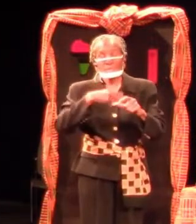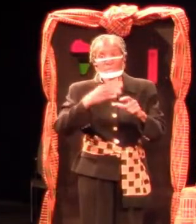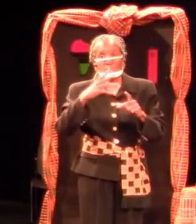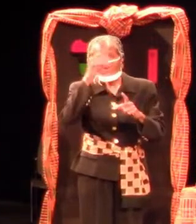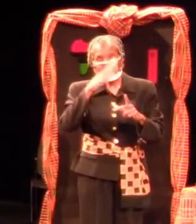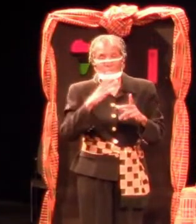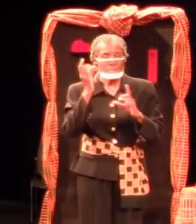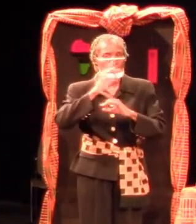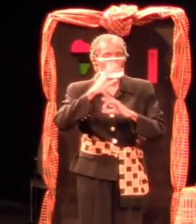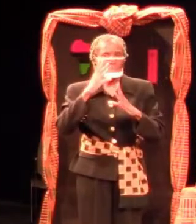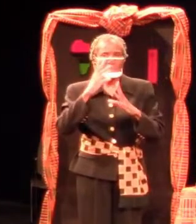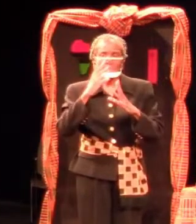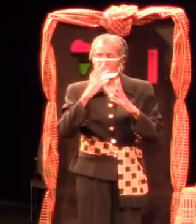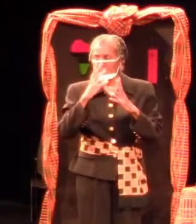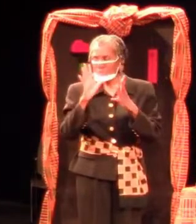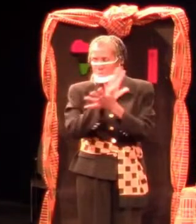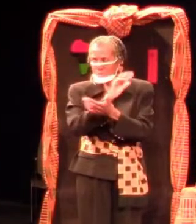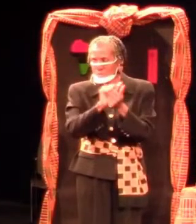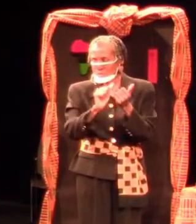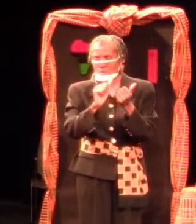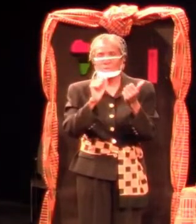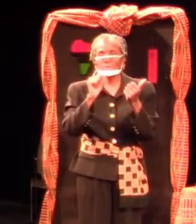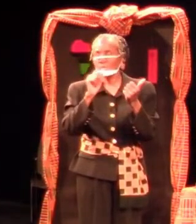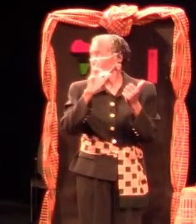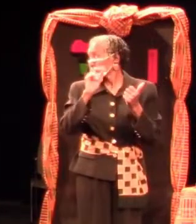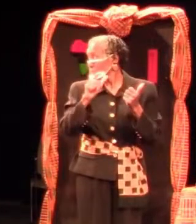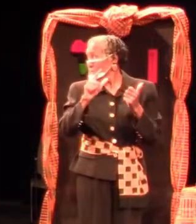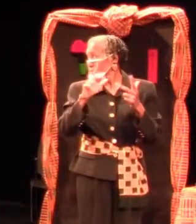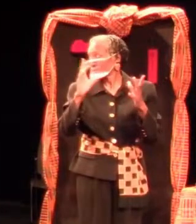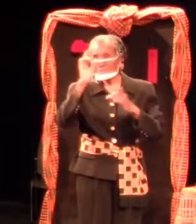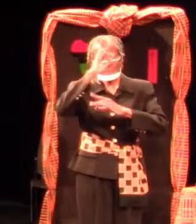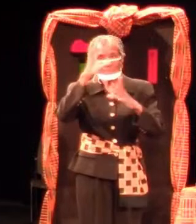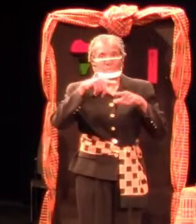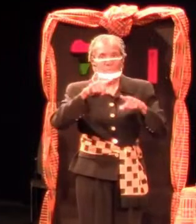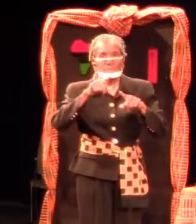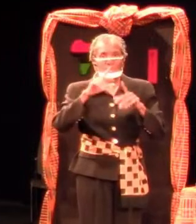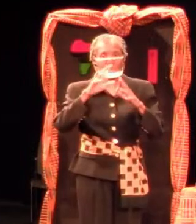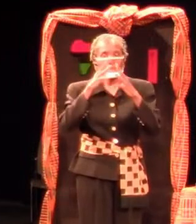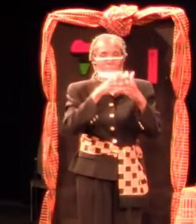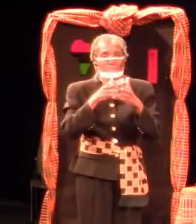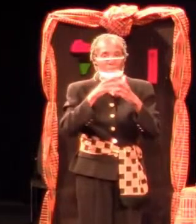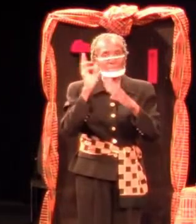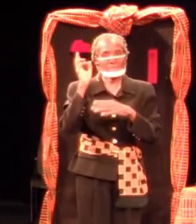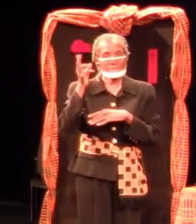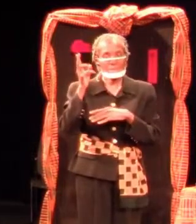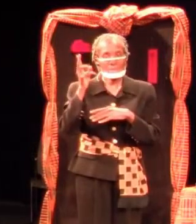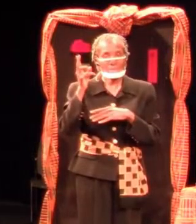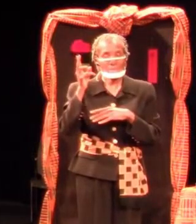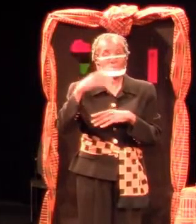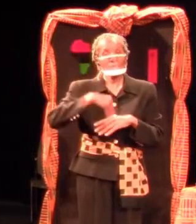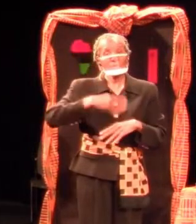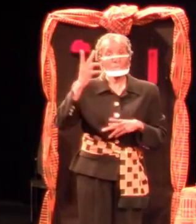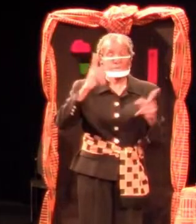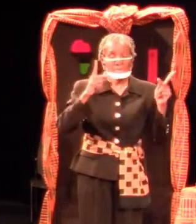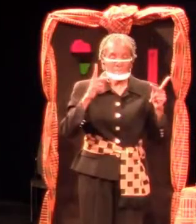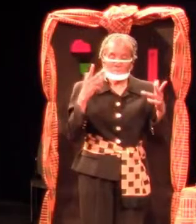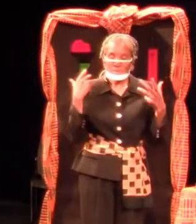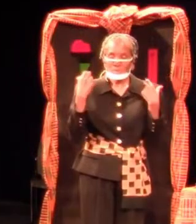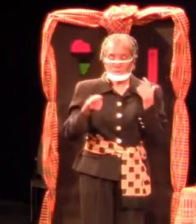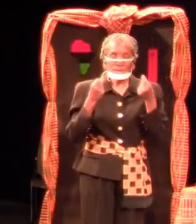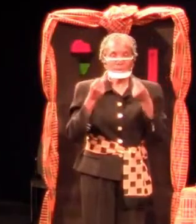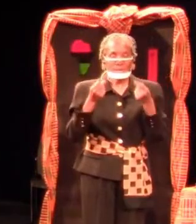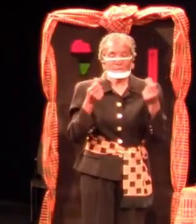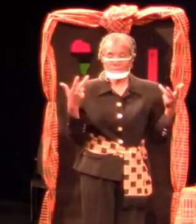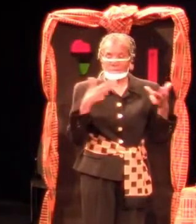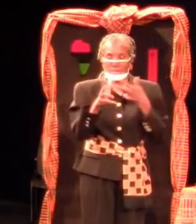It was the most widespread, most destructive racial violence in American history. White people driving through the riot area